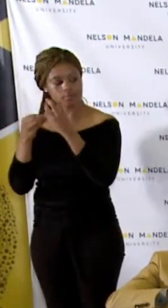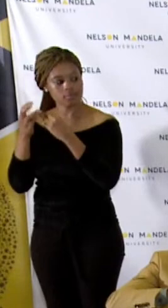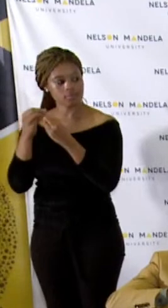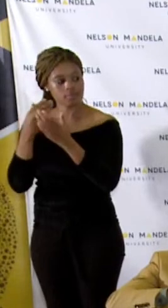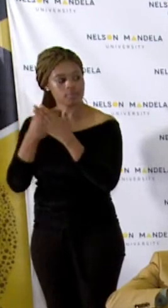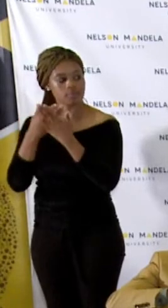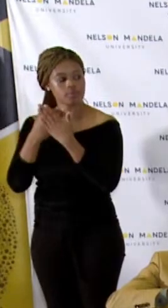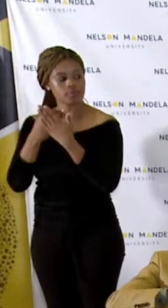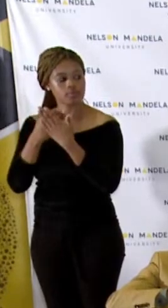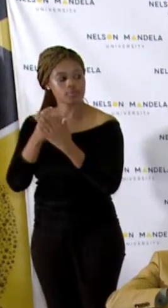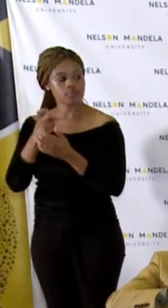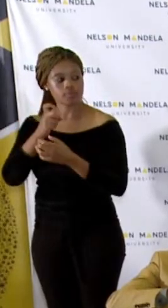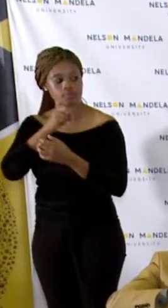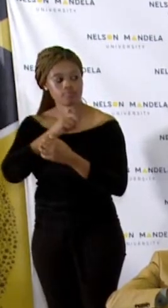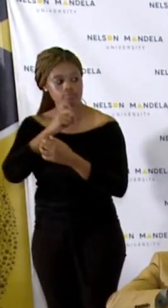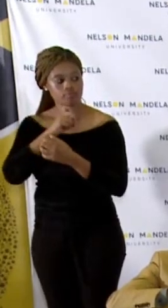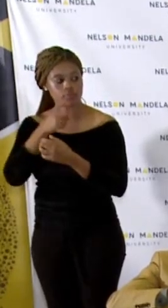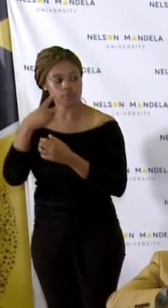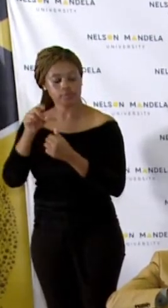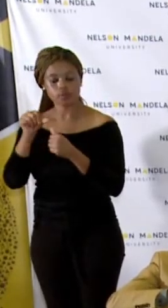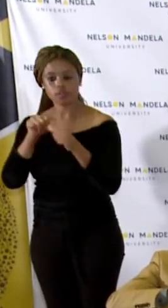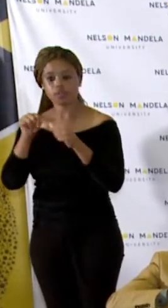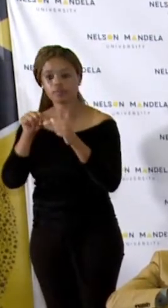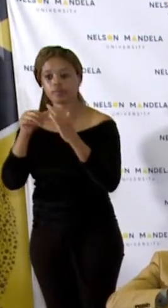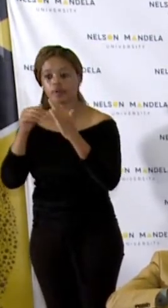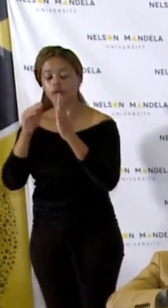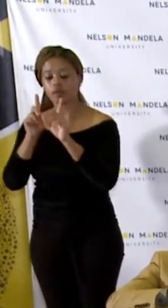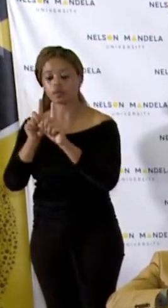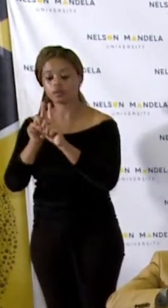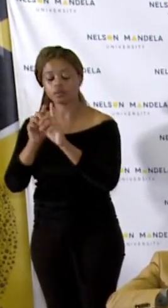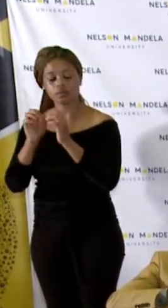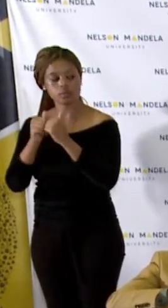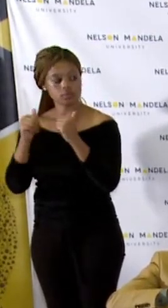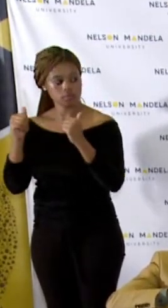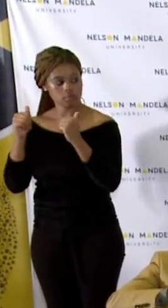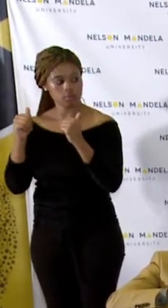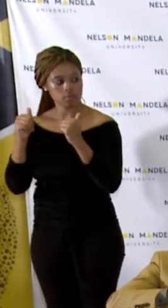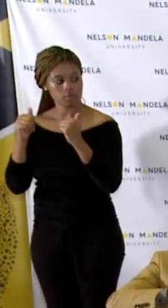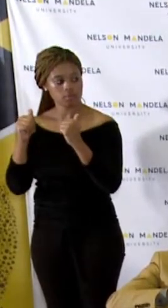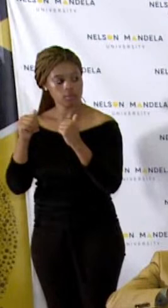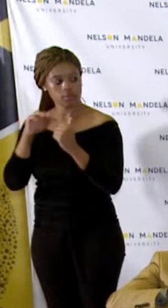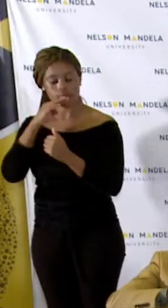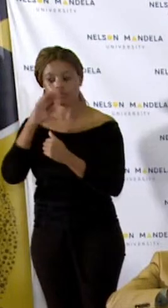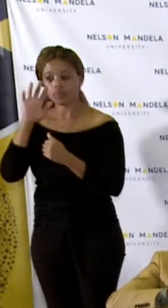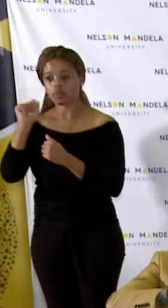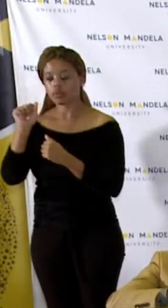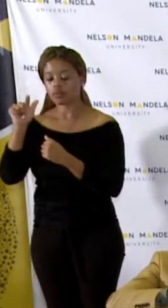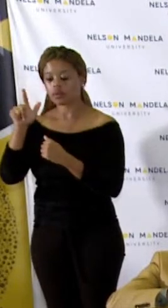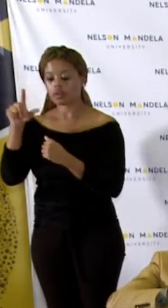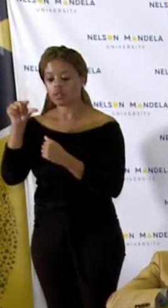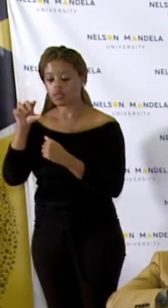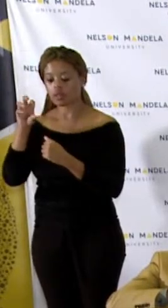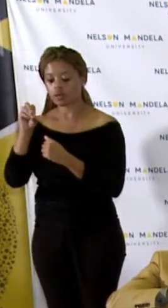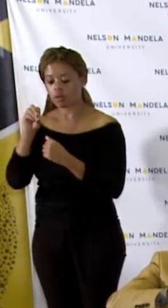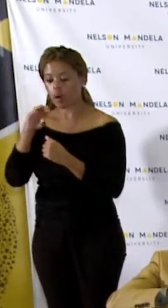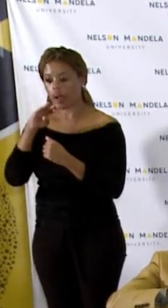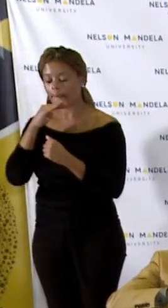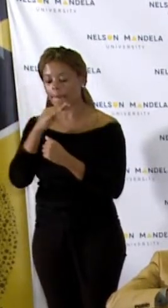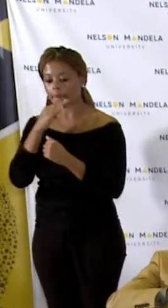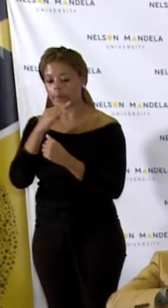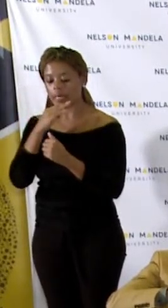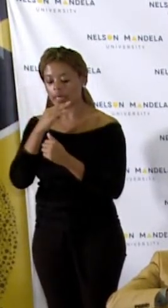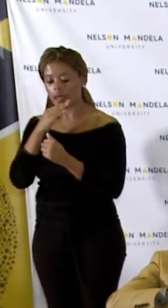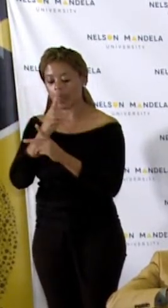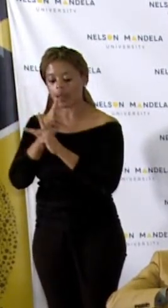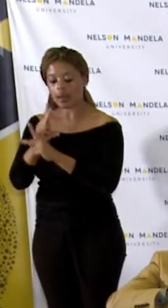can be used to radicalize social divisions. As a result of how algorithms work, keep people within their own